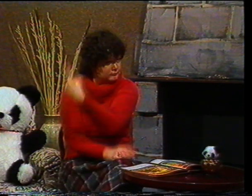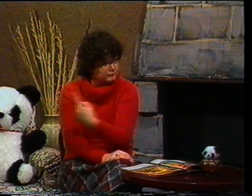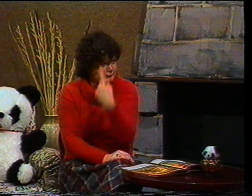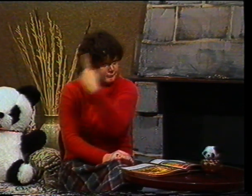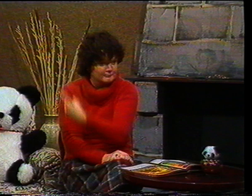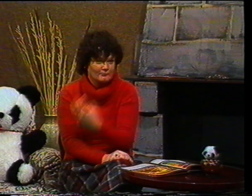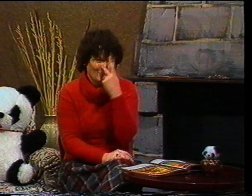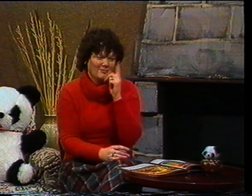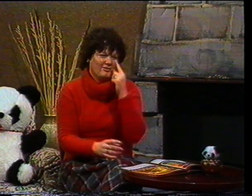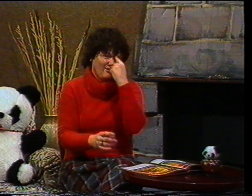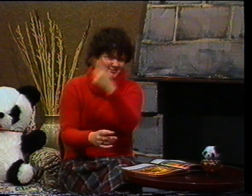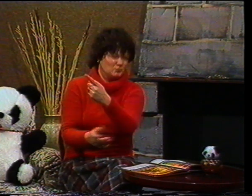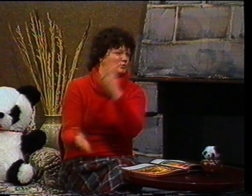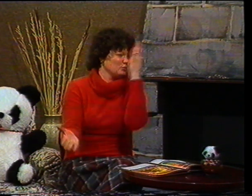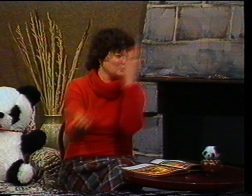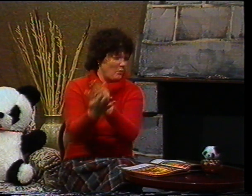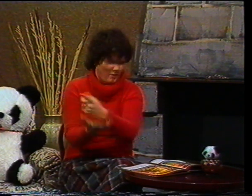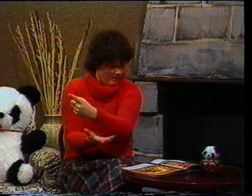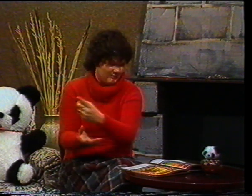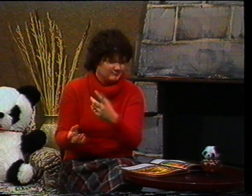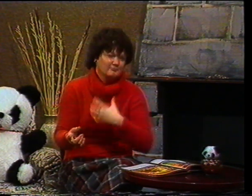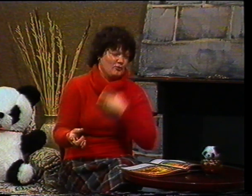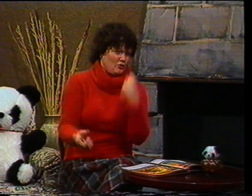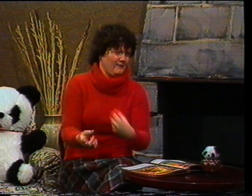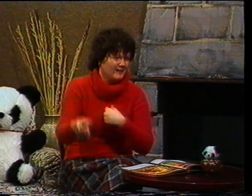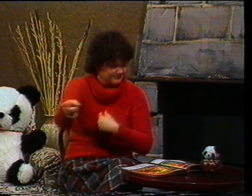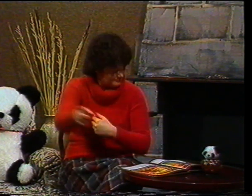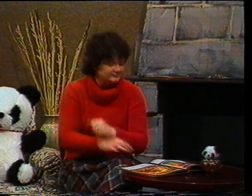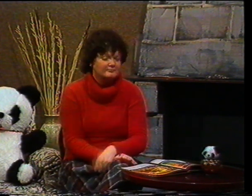kill the rats. And the old woman really had confidence in him.